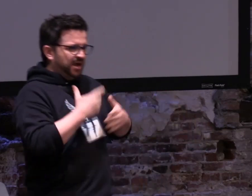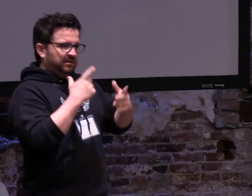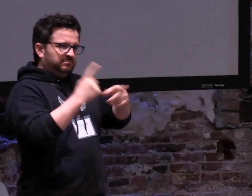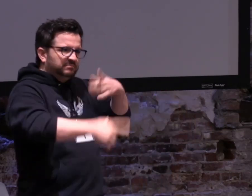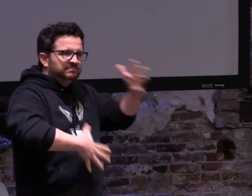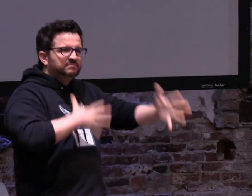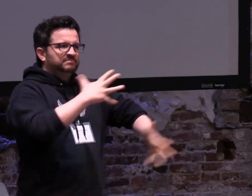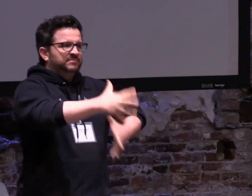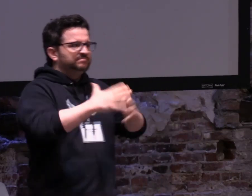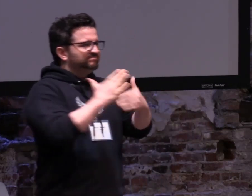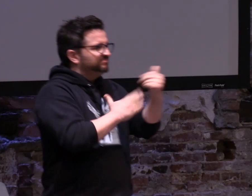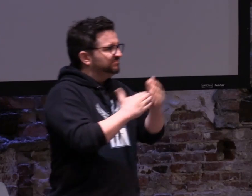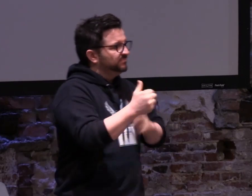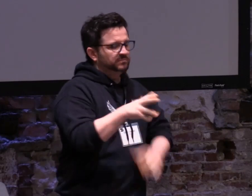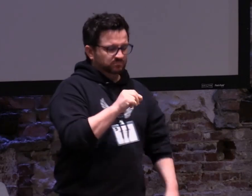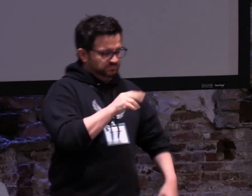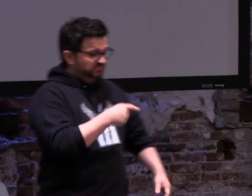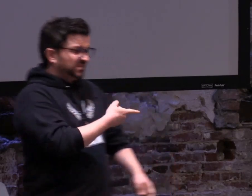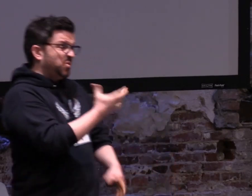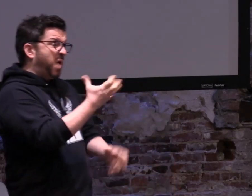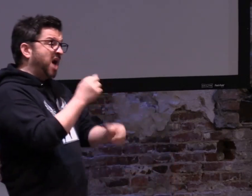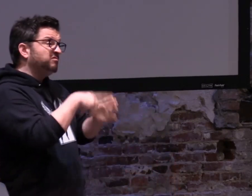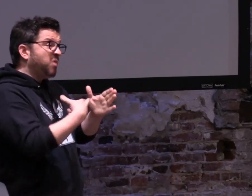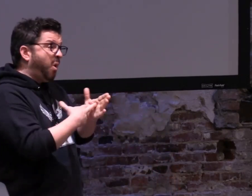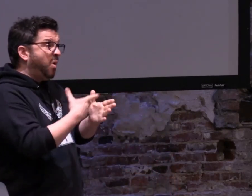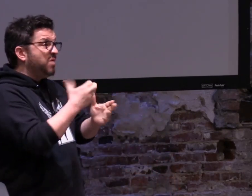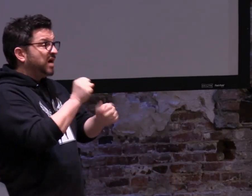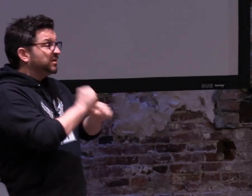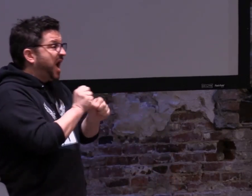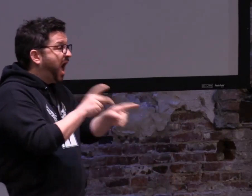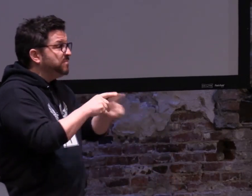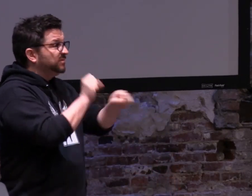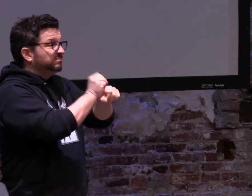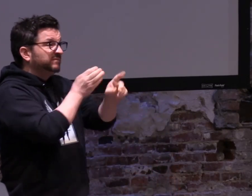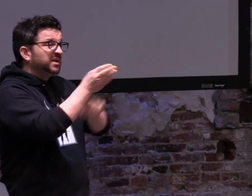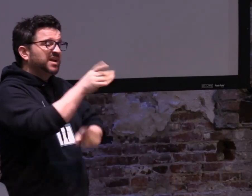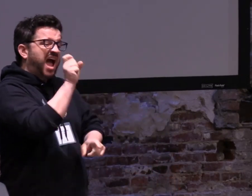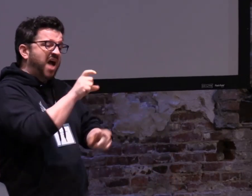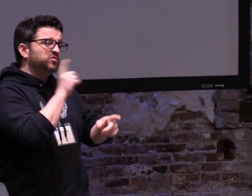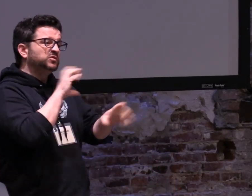and not necessarily through traditional means such as speech. But if I wanted a role,